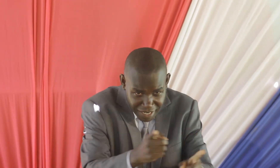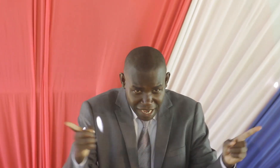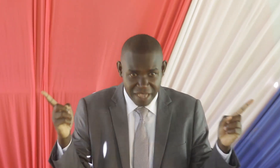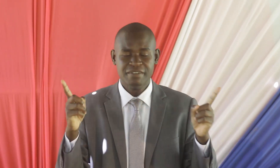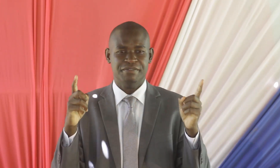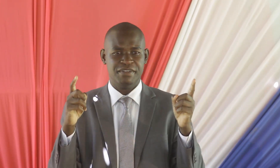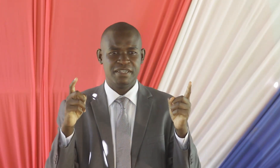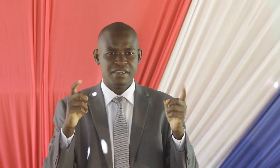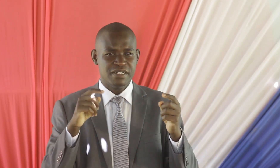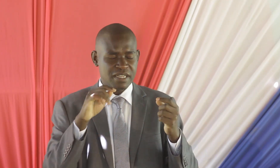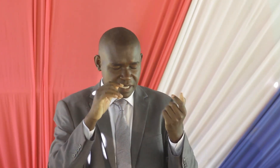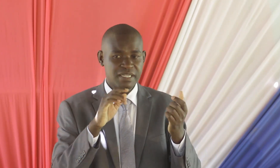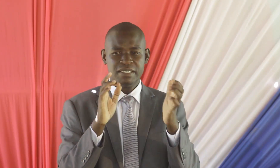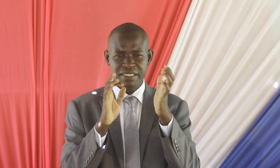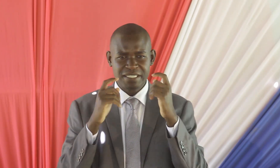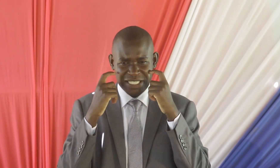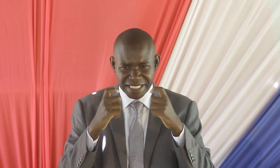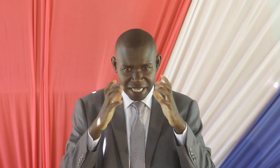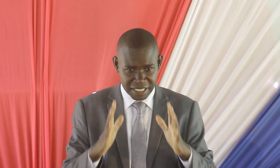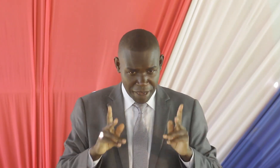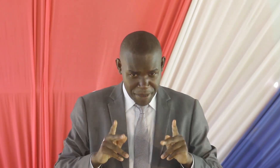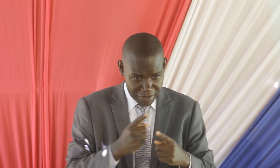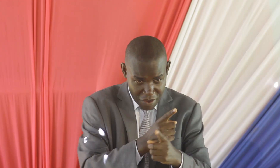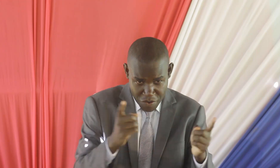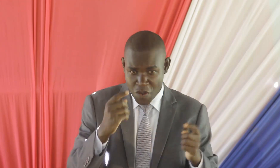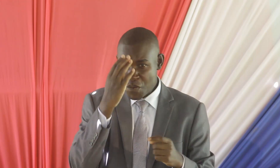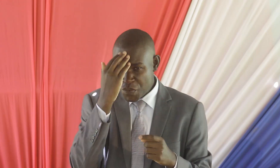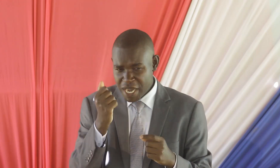when I promise, and truly I will give you riches.